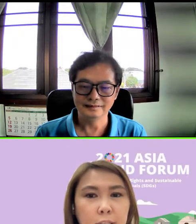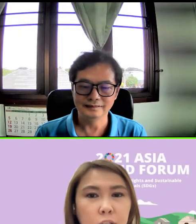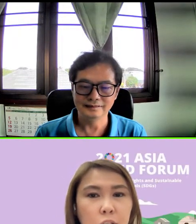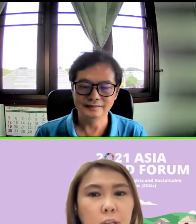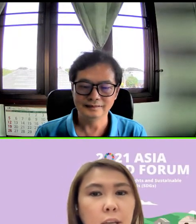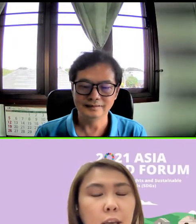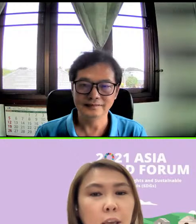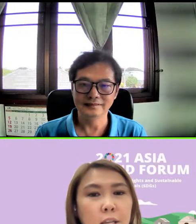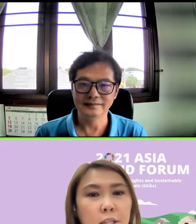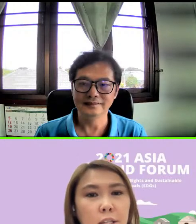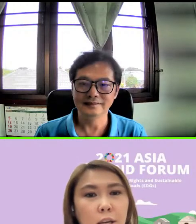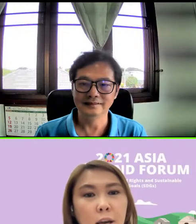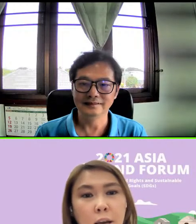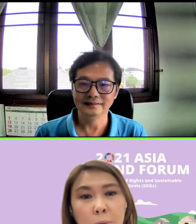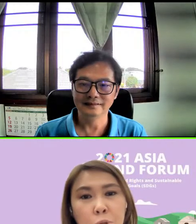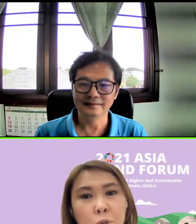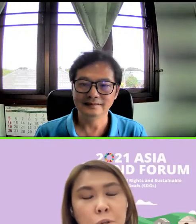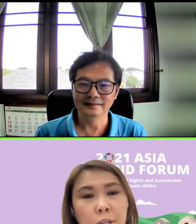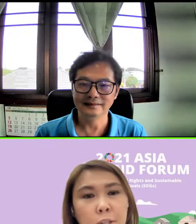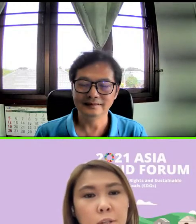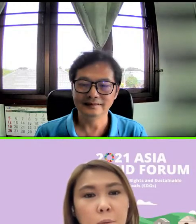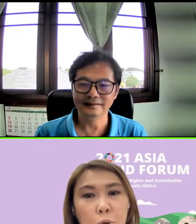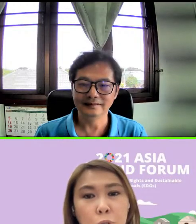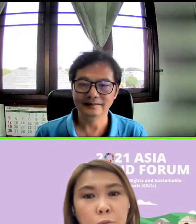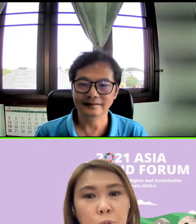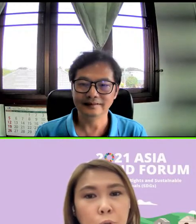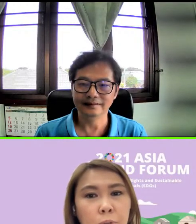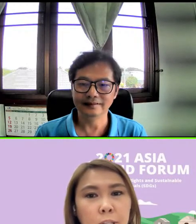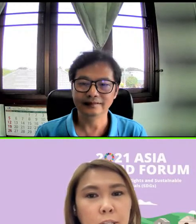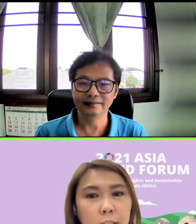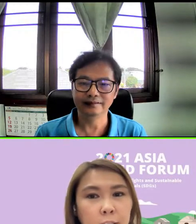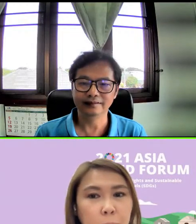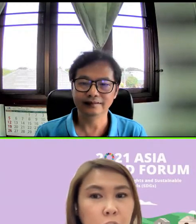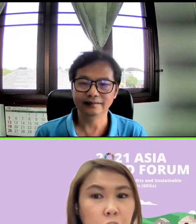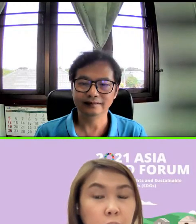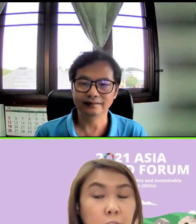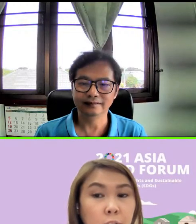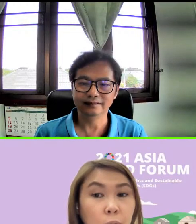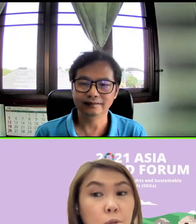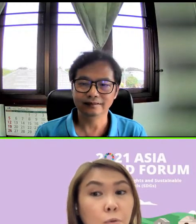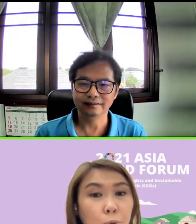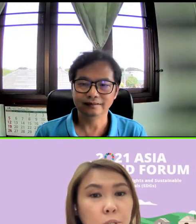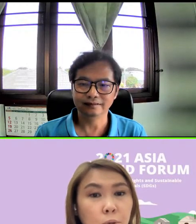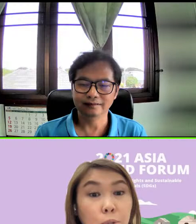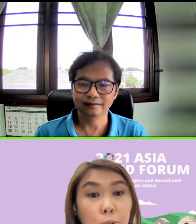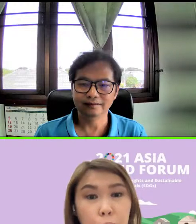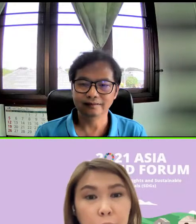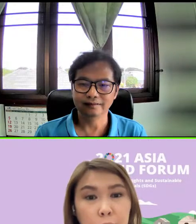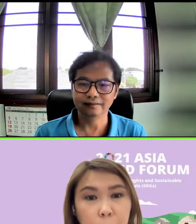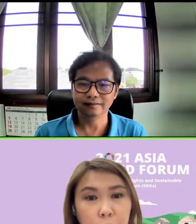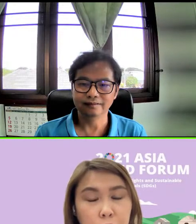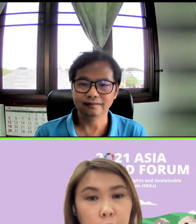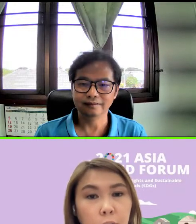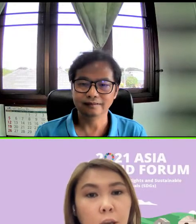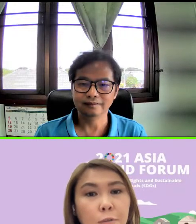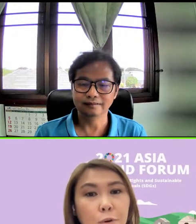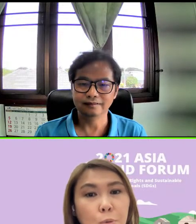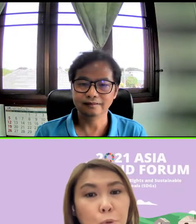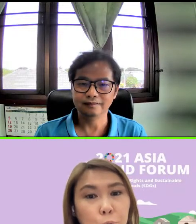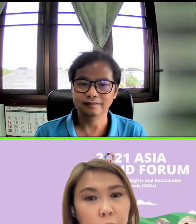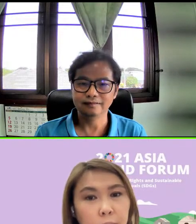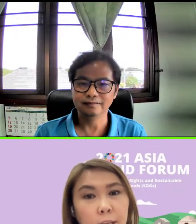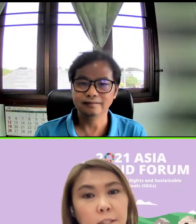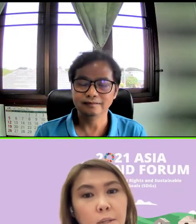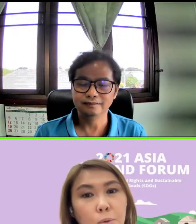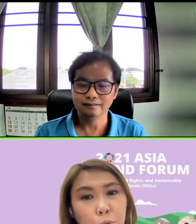their organization. And I'm sure that most of you know that in Ekta Parishad, they also focusing on youth participation